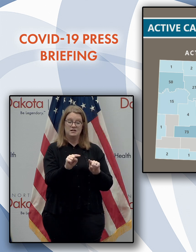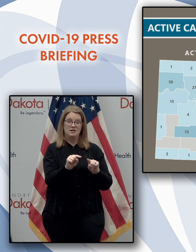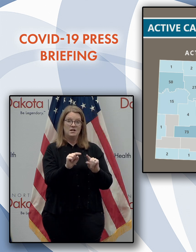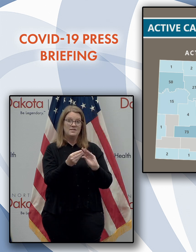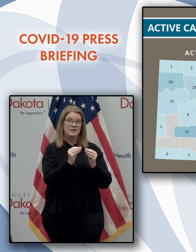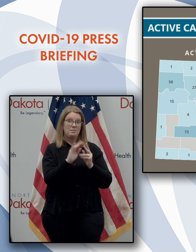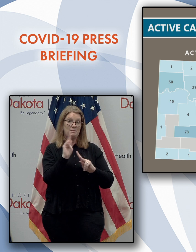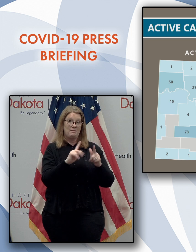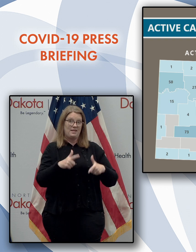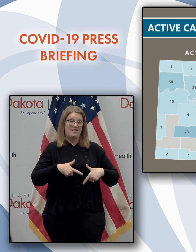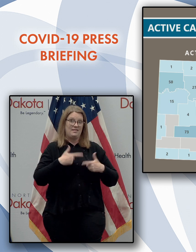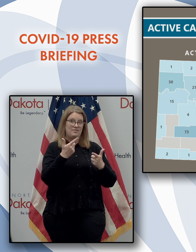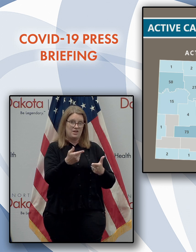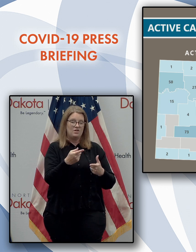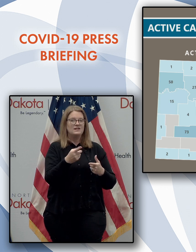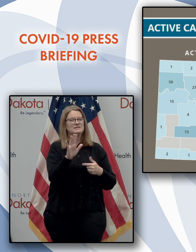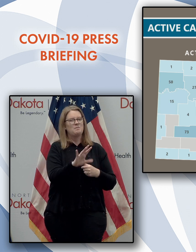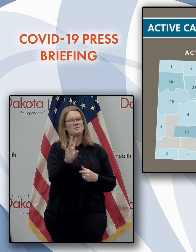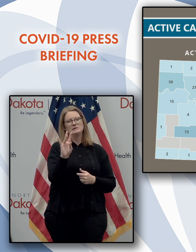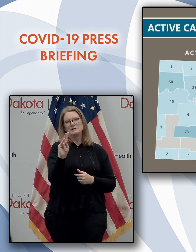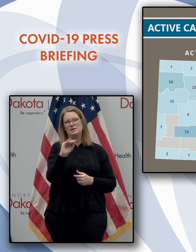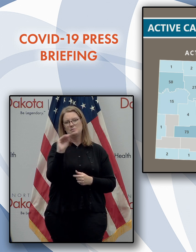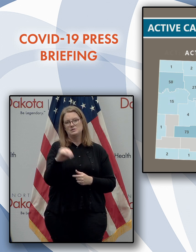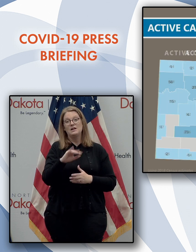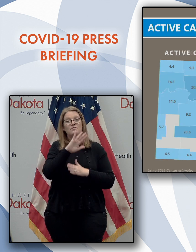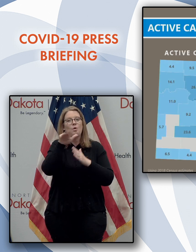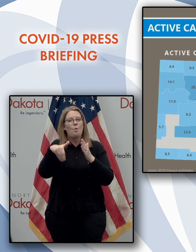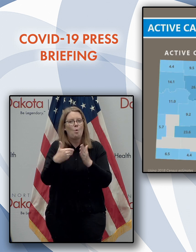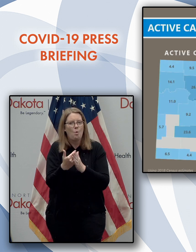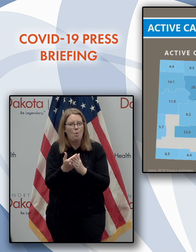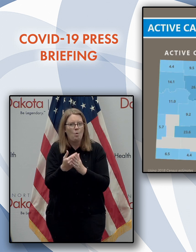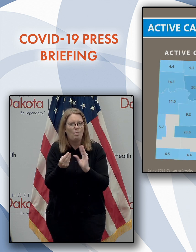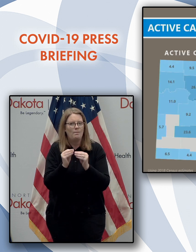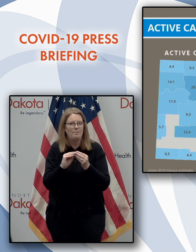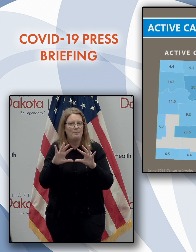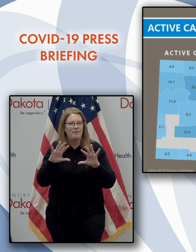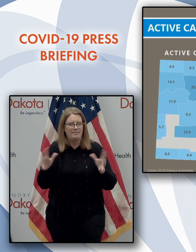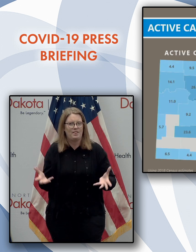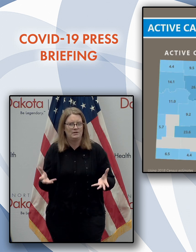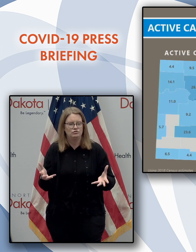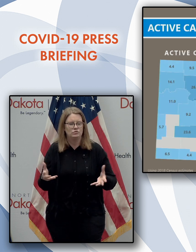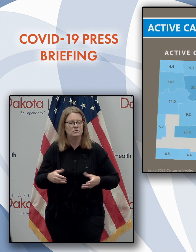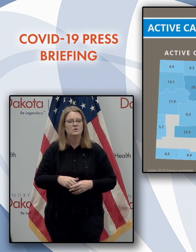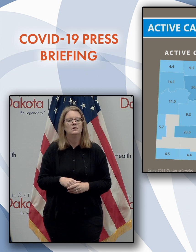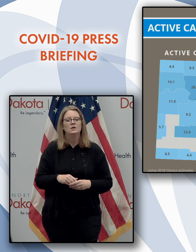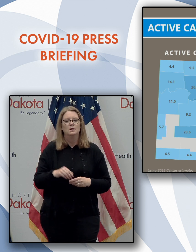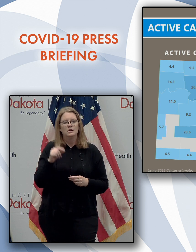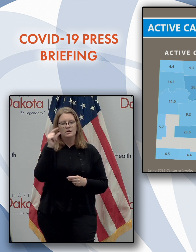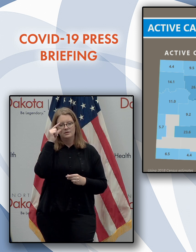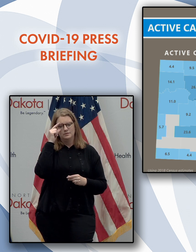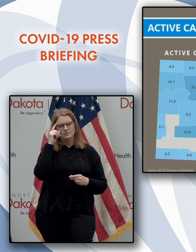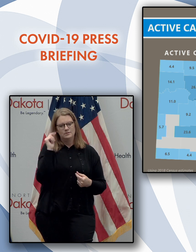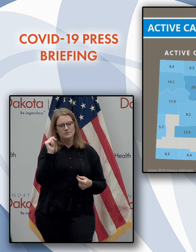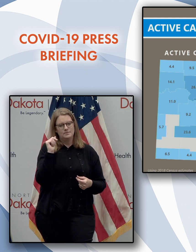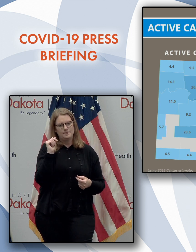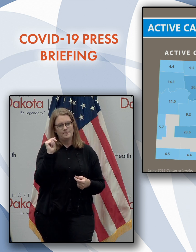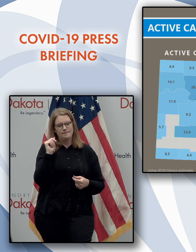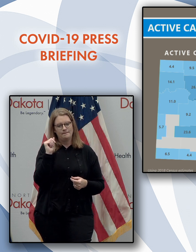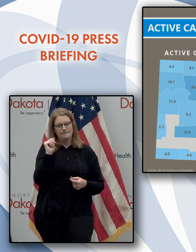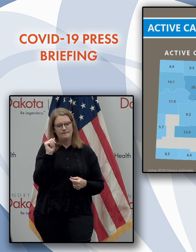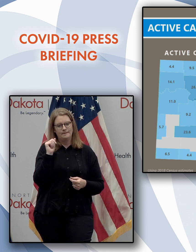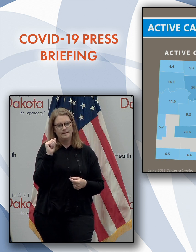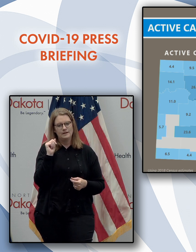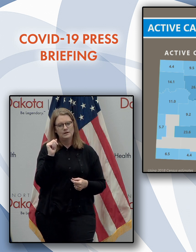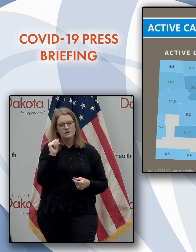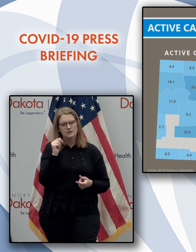the population. When we take a look at the prevalence, again, you can see here that with